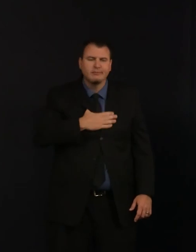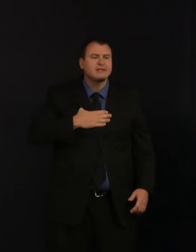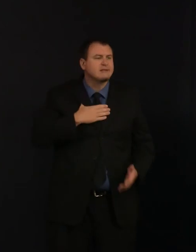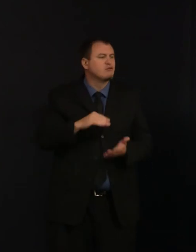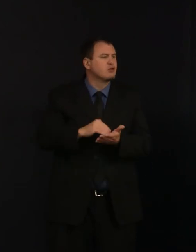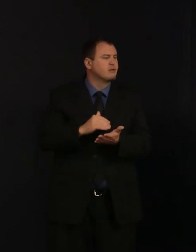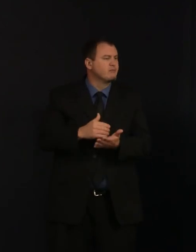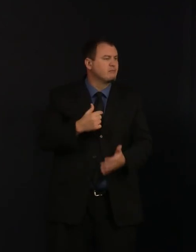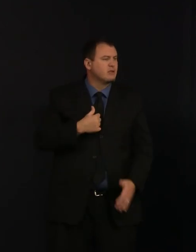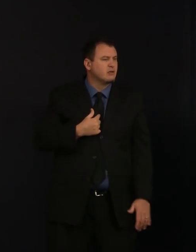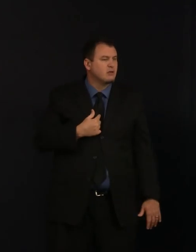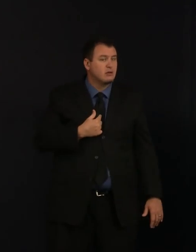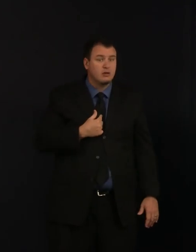I'm sorry. Please forgive me.